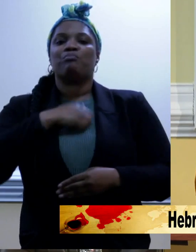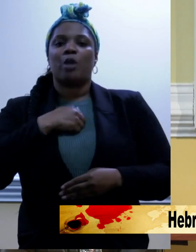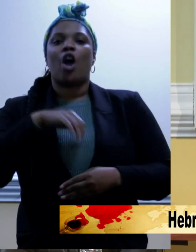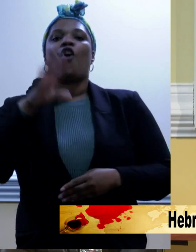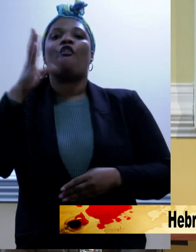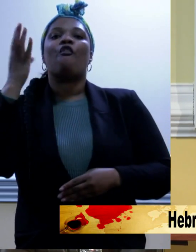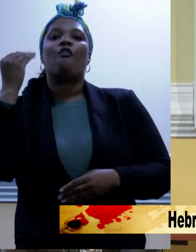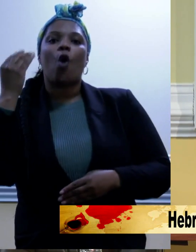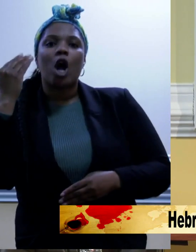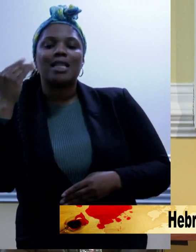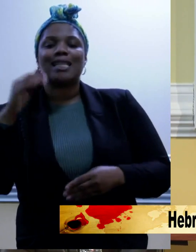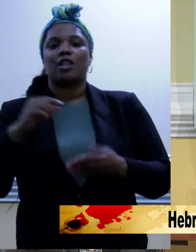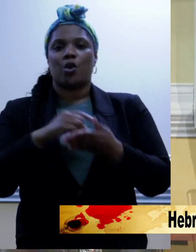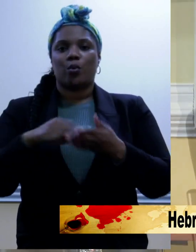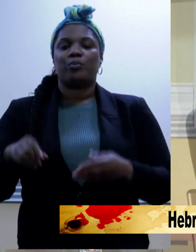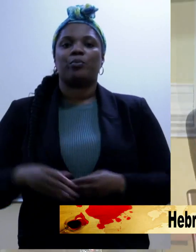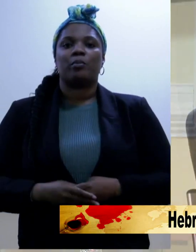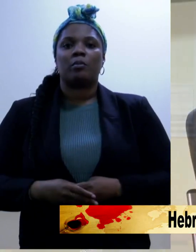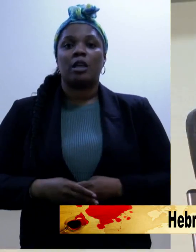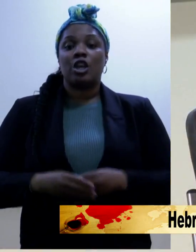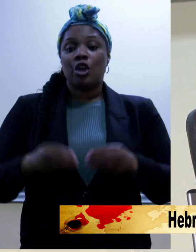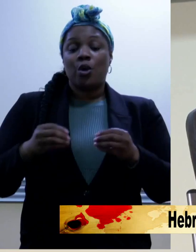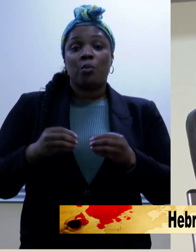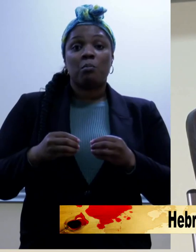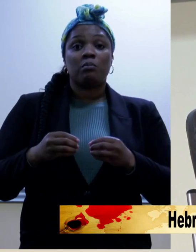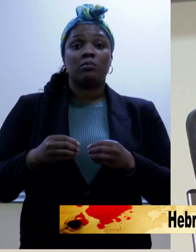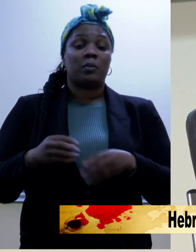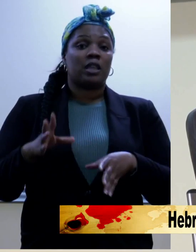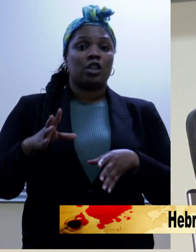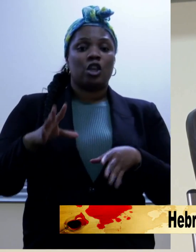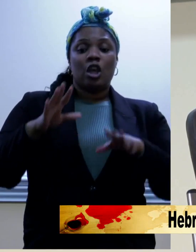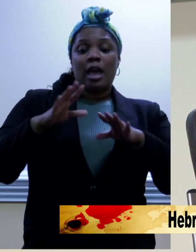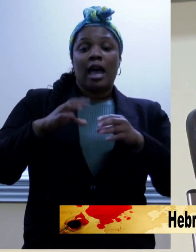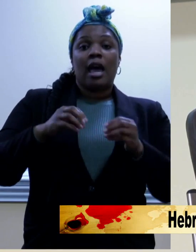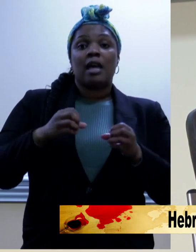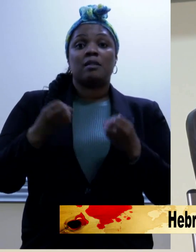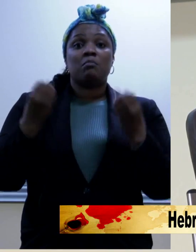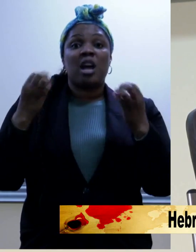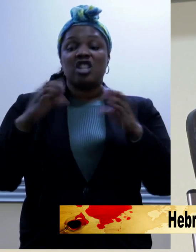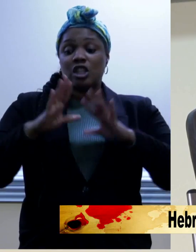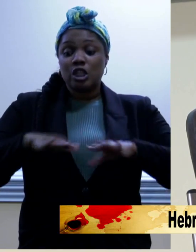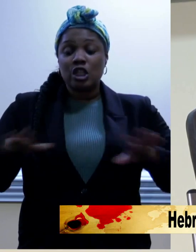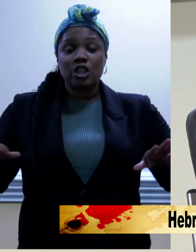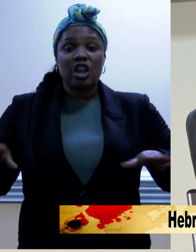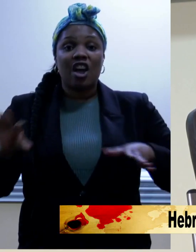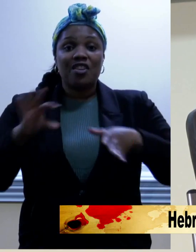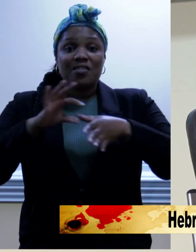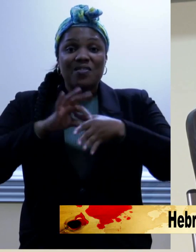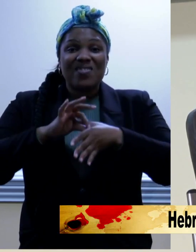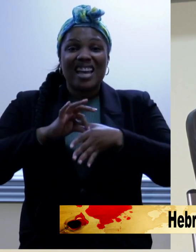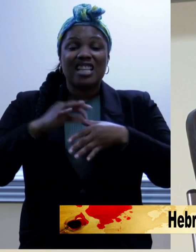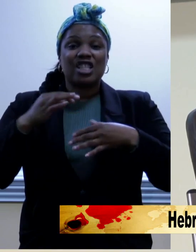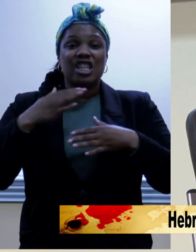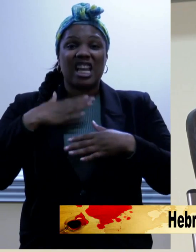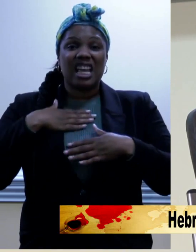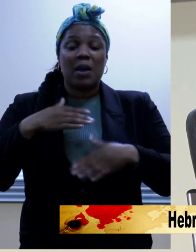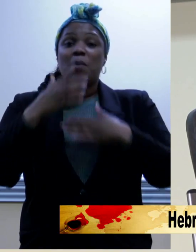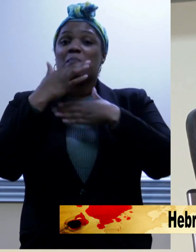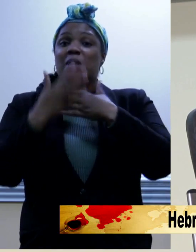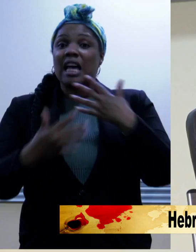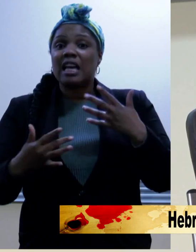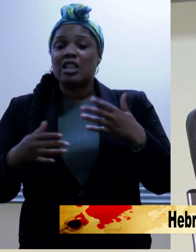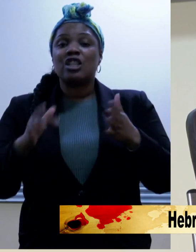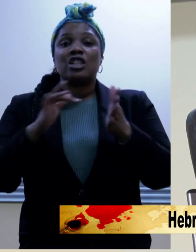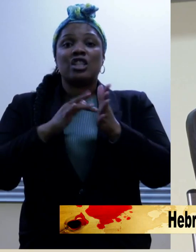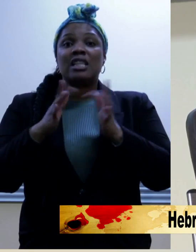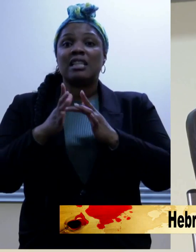Verse 14. Yes. Verse 14 and read it. For as much then as the children are partakers of flesh and blood, uh-huh, he also himself